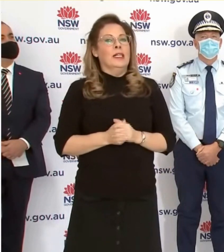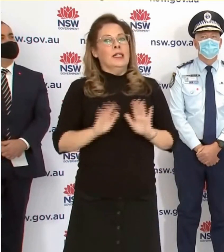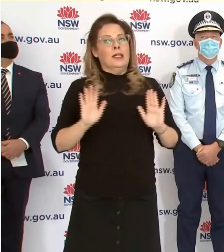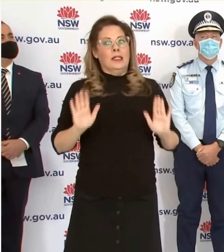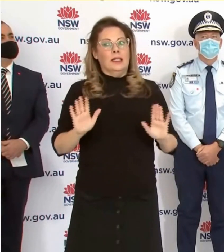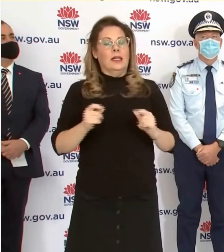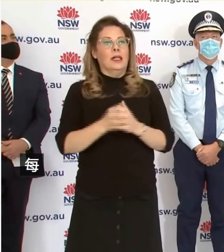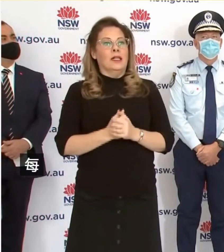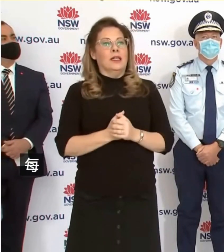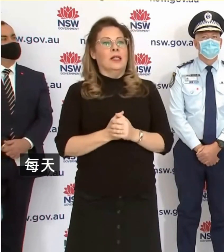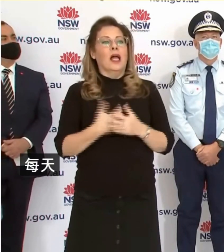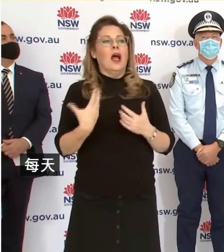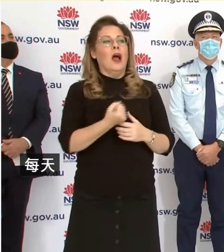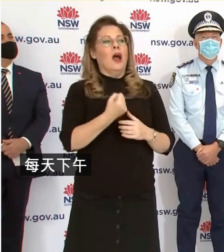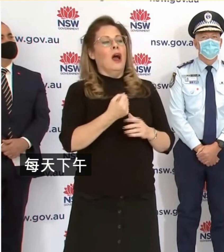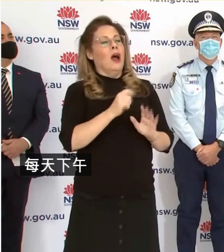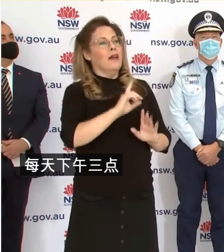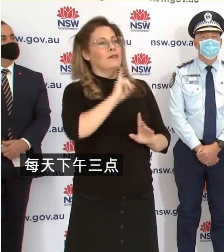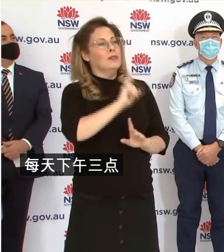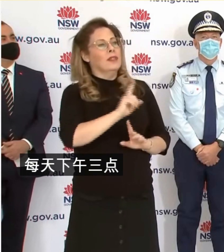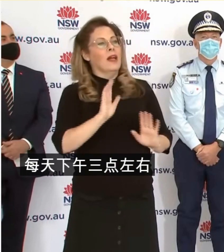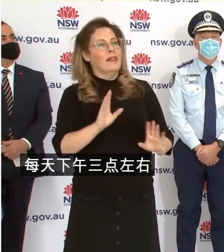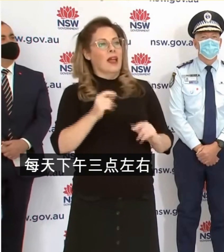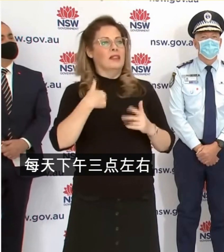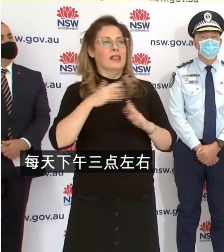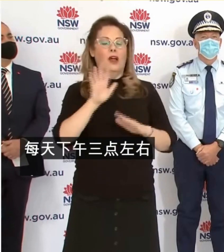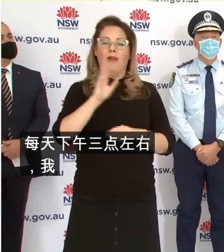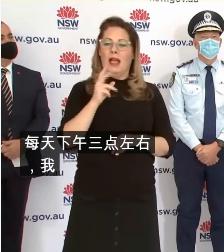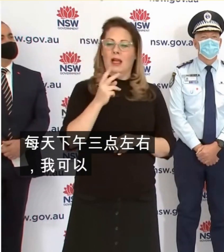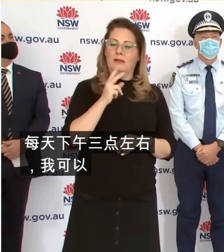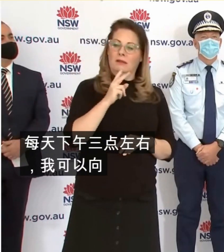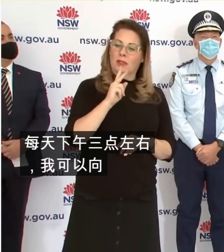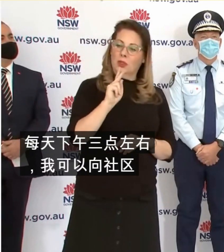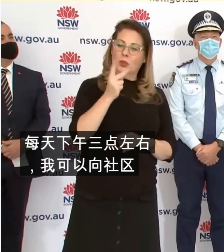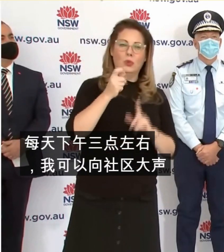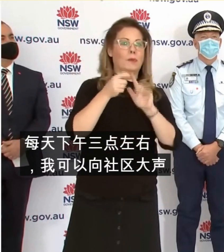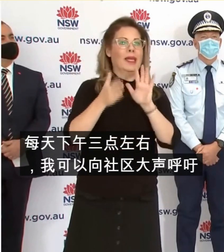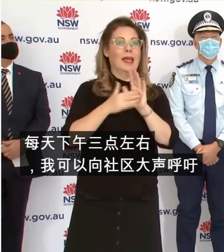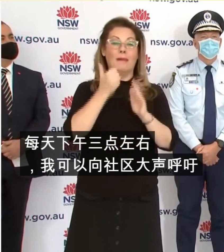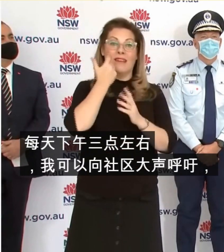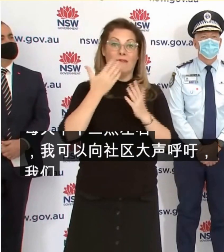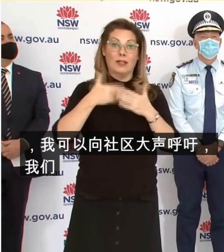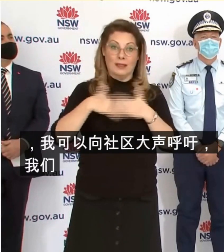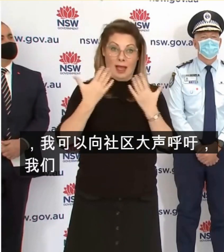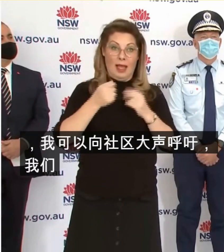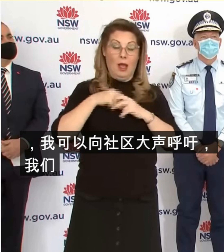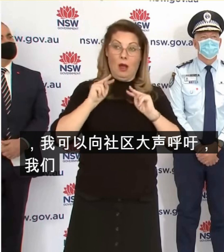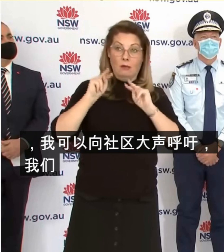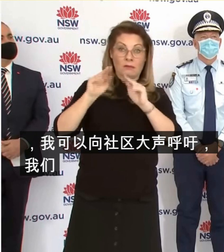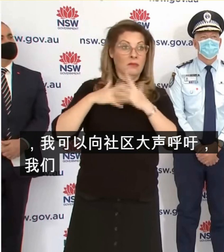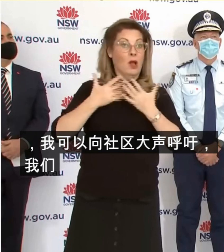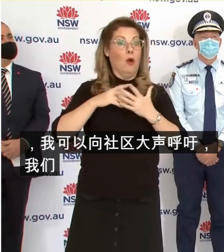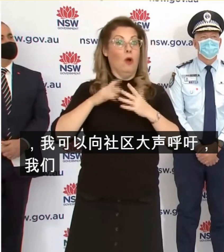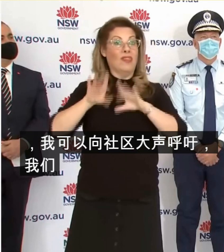on the Commonwealth website at around 2 or 3 p.m. every day. And can I say, a big call out to the